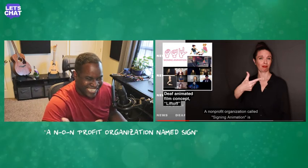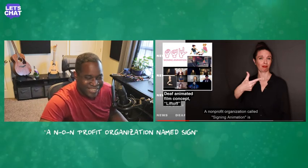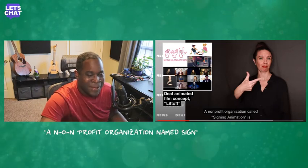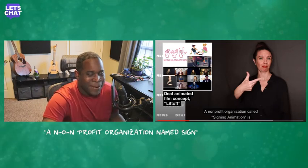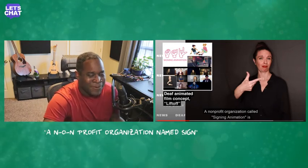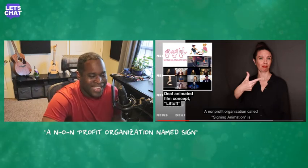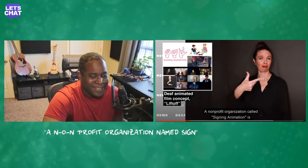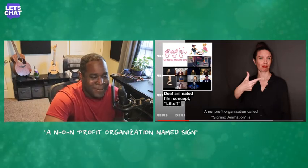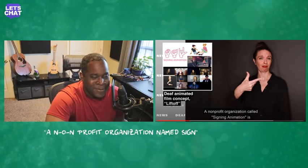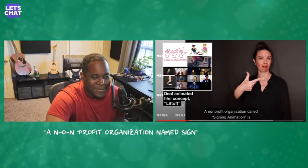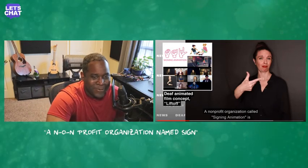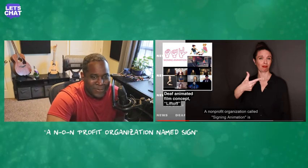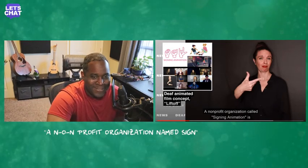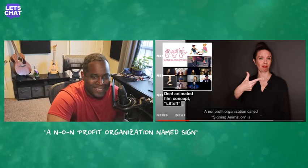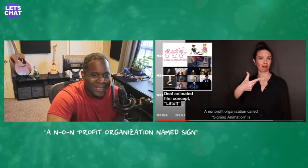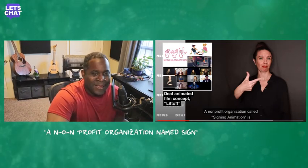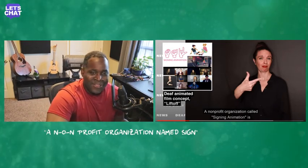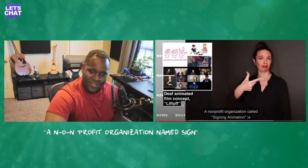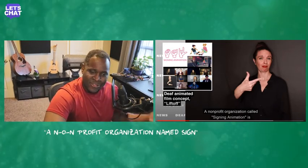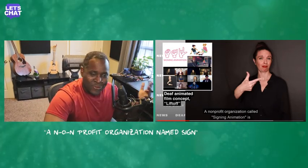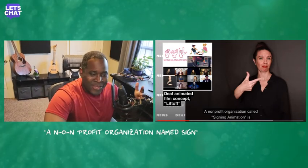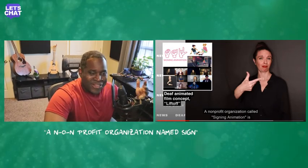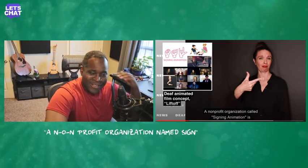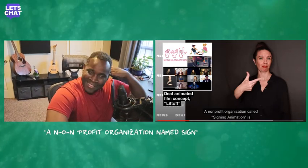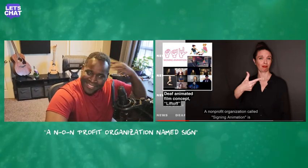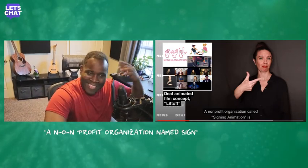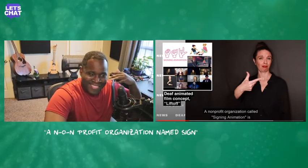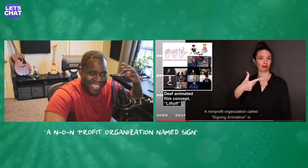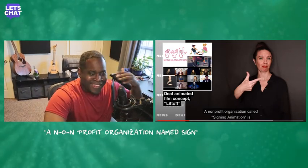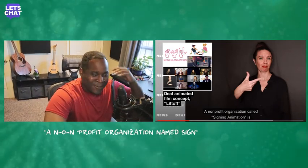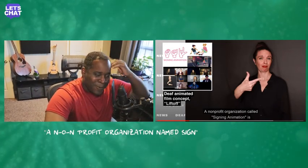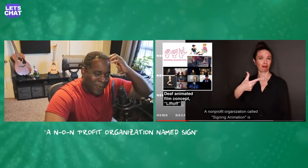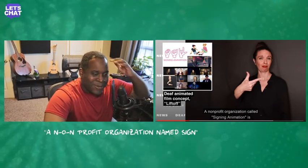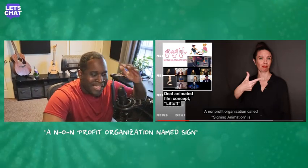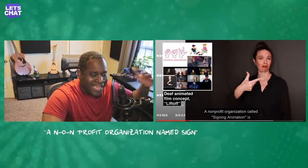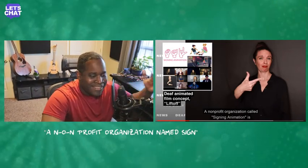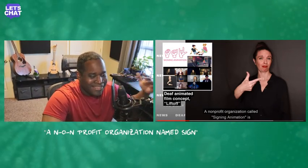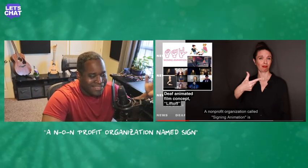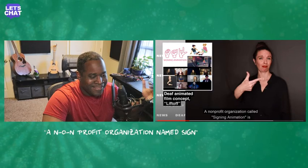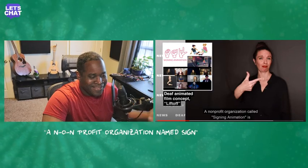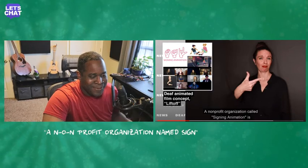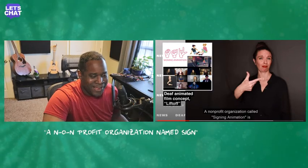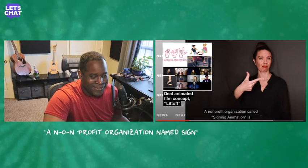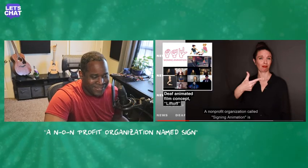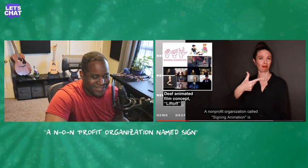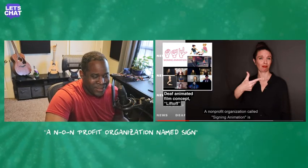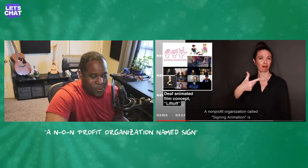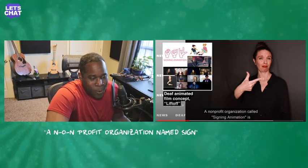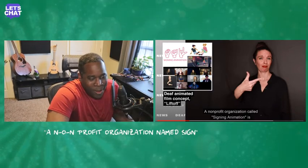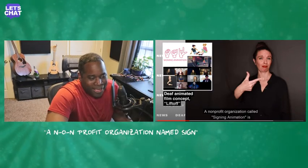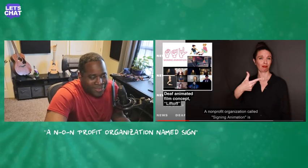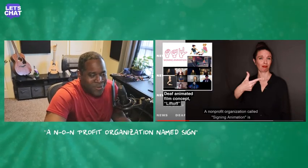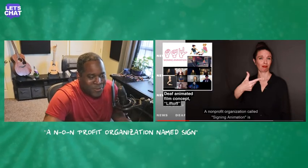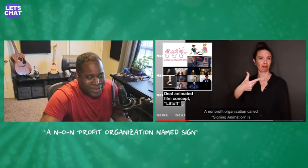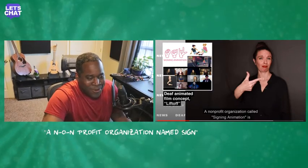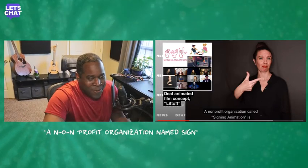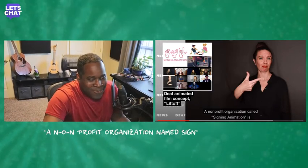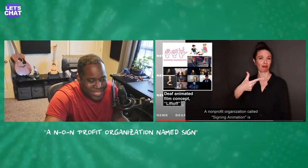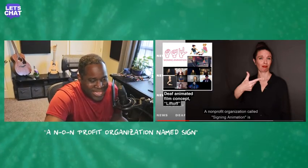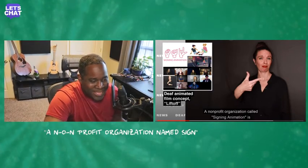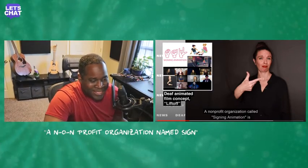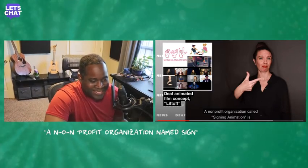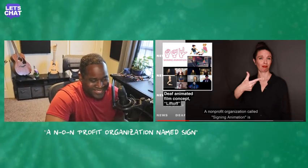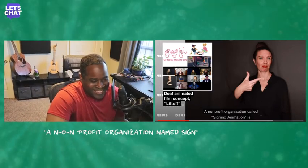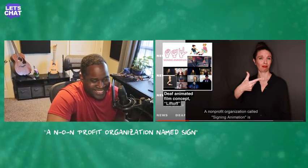S-I-G-N-I-N-G, right? So she's a little bit, it's like that whole Gladys situation. It's just like, oh, I gotta go